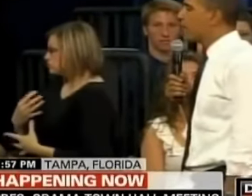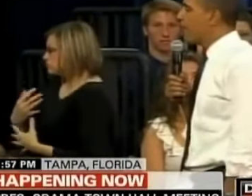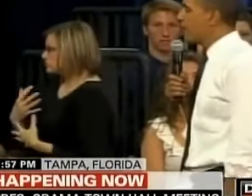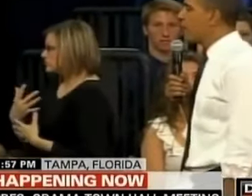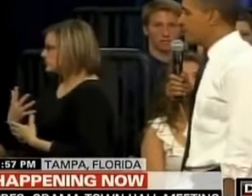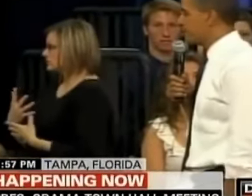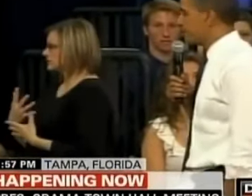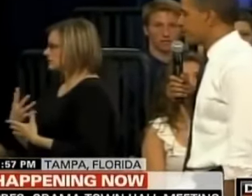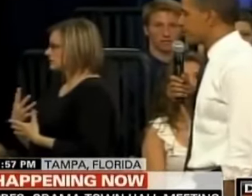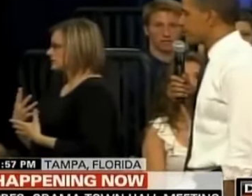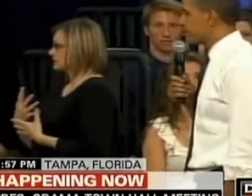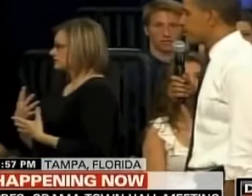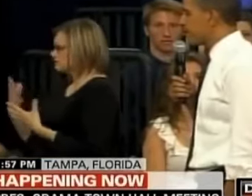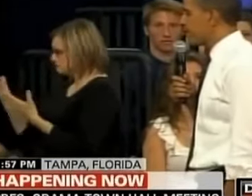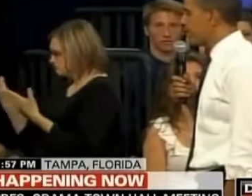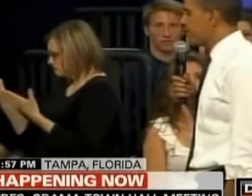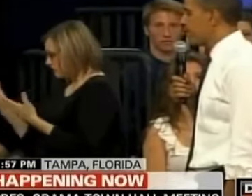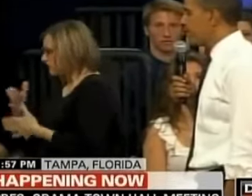Here's my view.